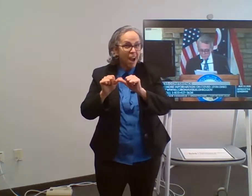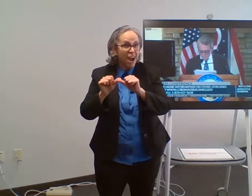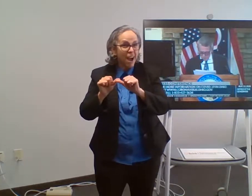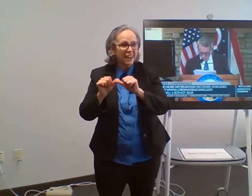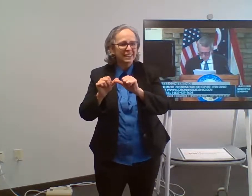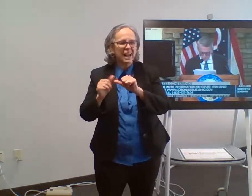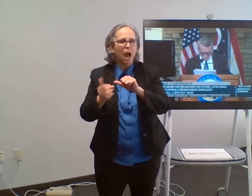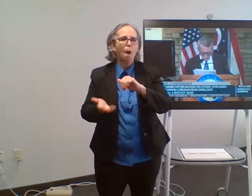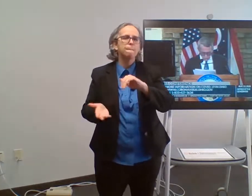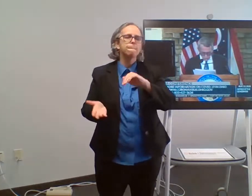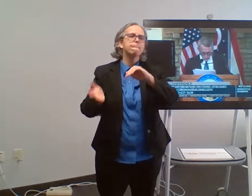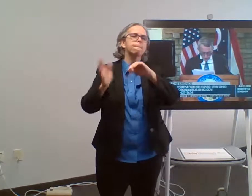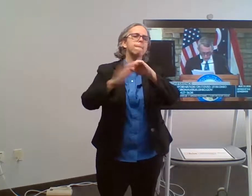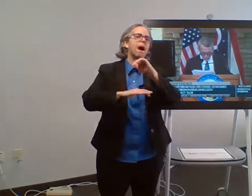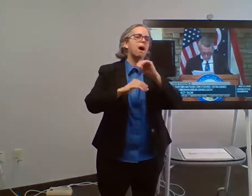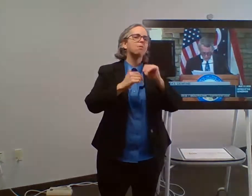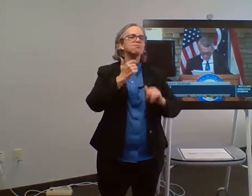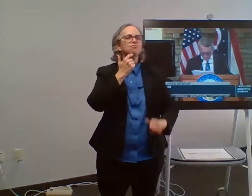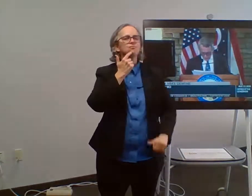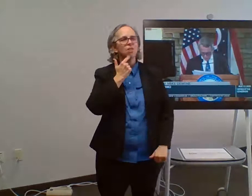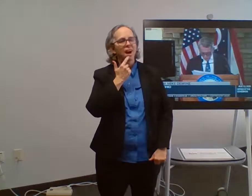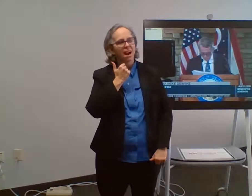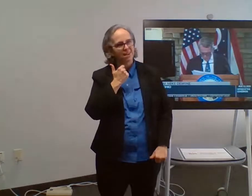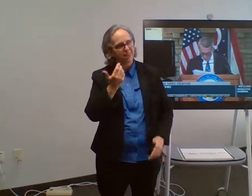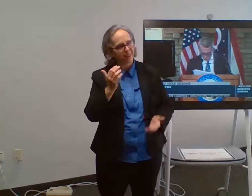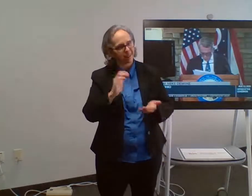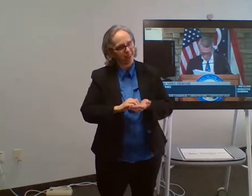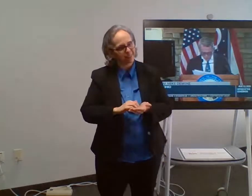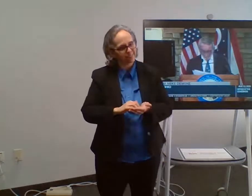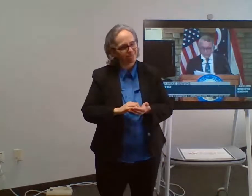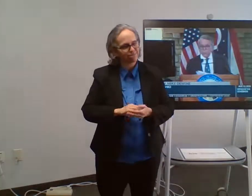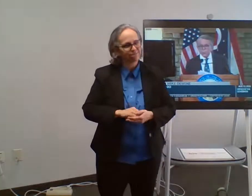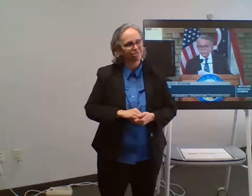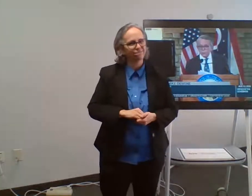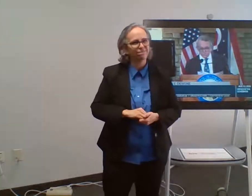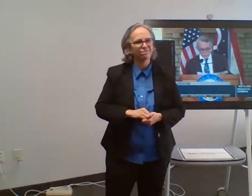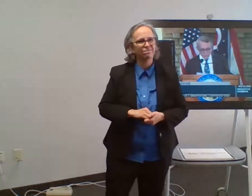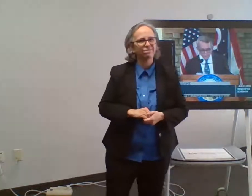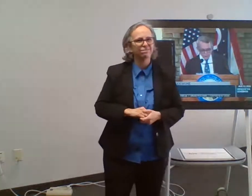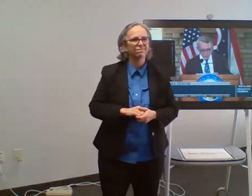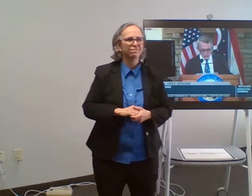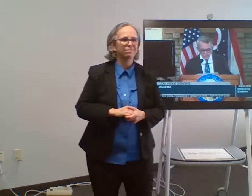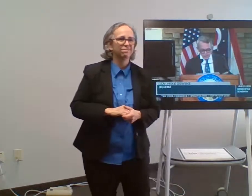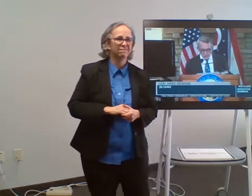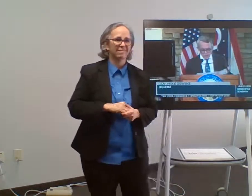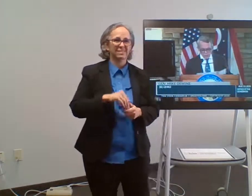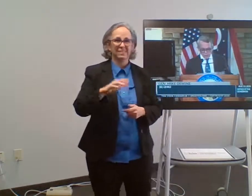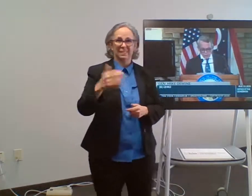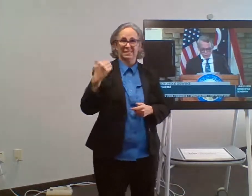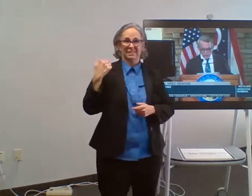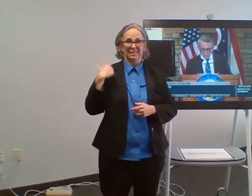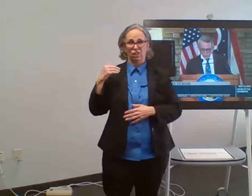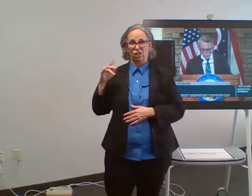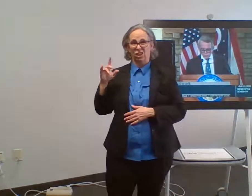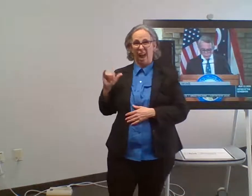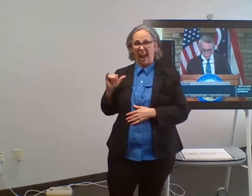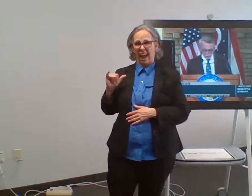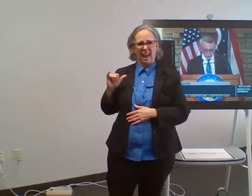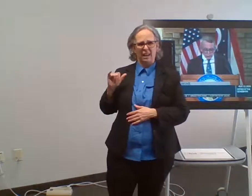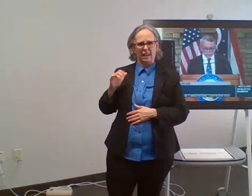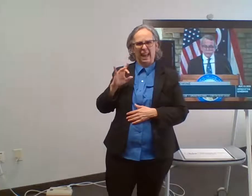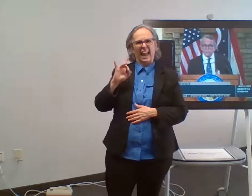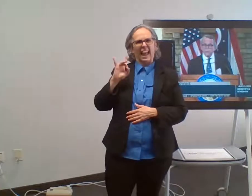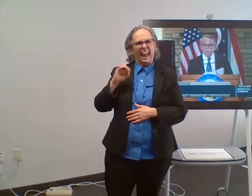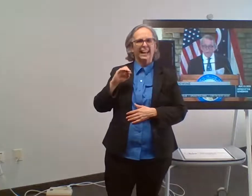moved through July, down to under 80 new cases in the 3rd week of July. However, the last 2 weeks, we're